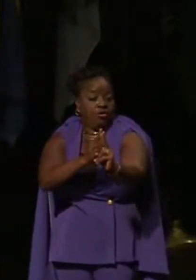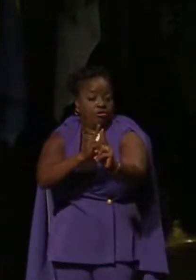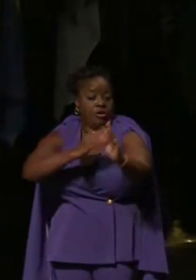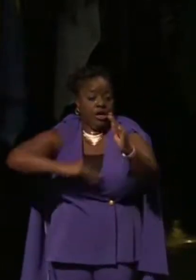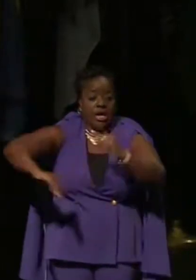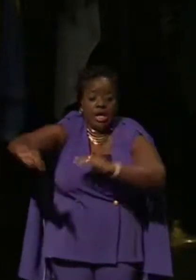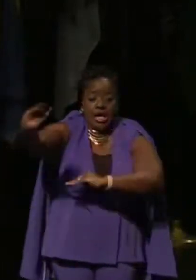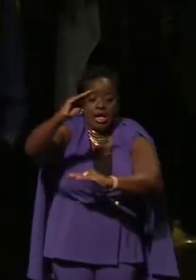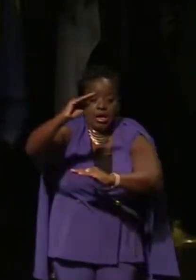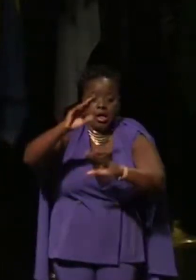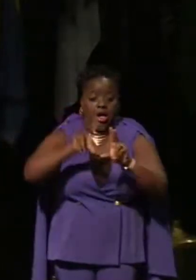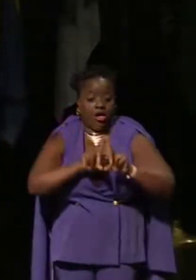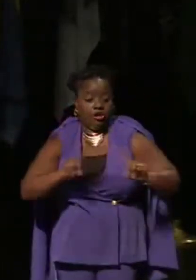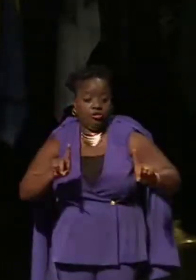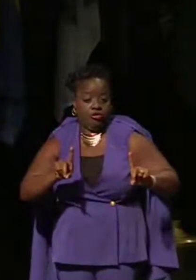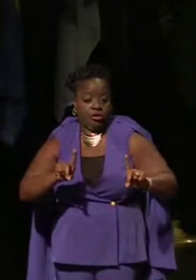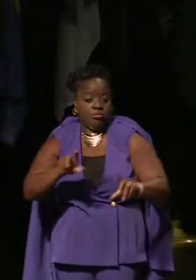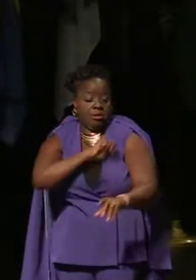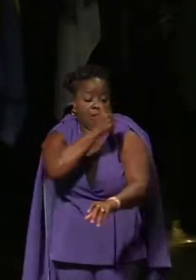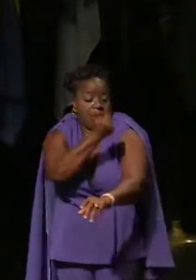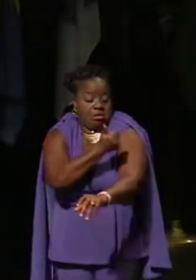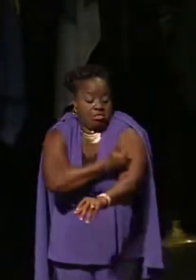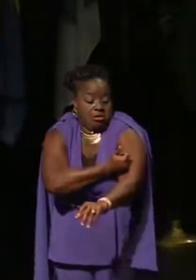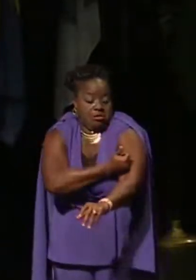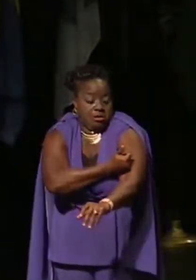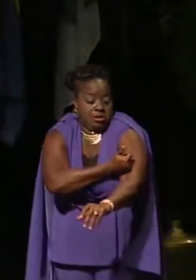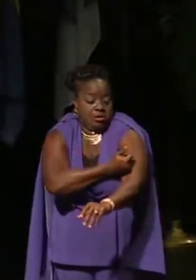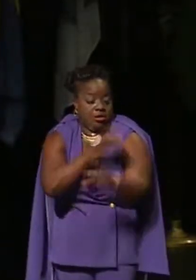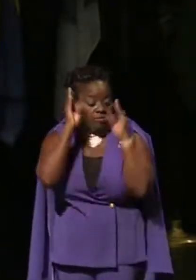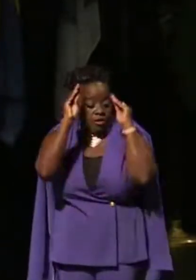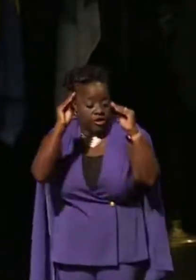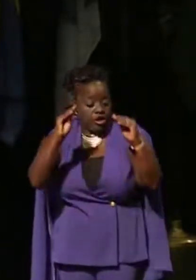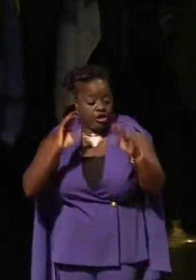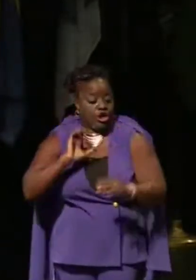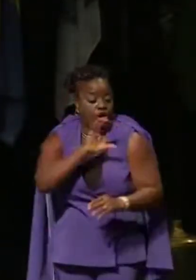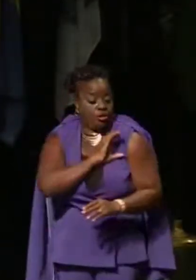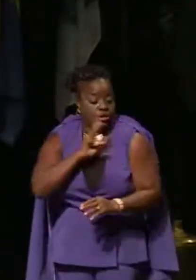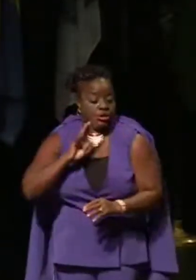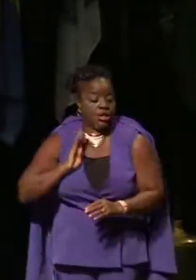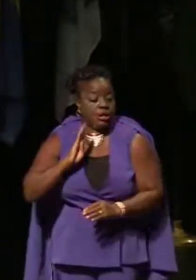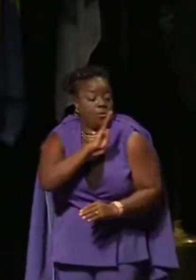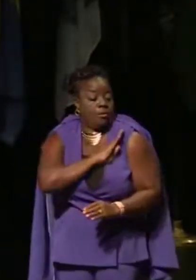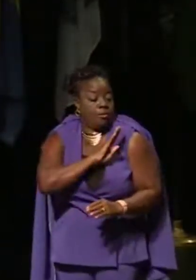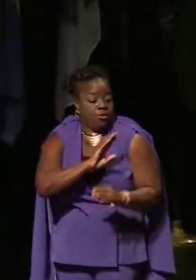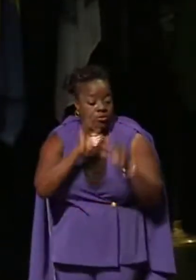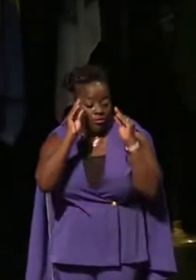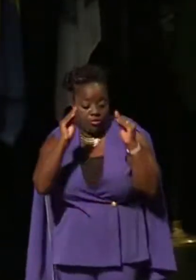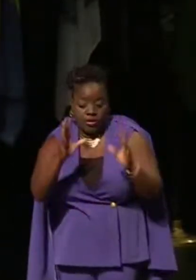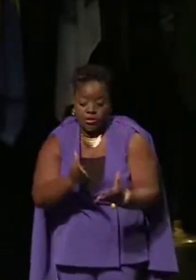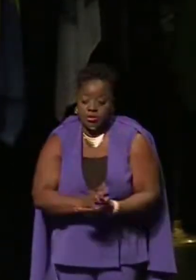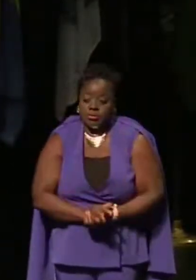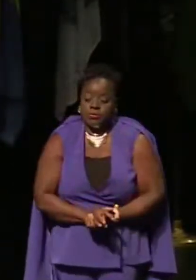higher degrees by the authority of the Academic Council and the Board of Governors.